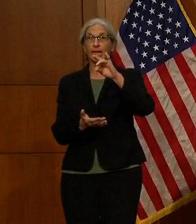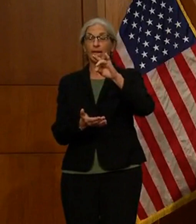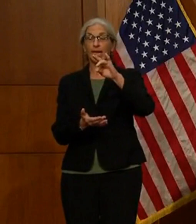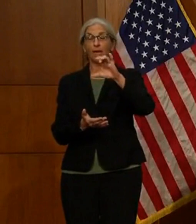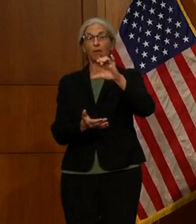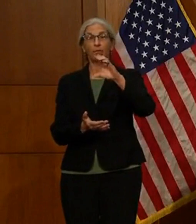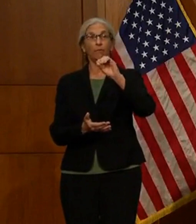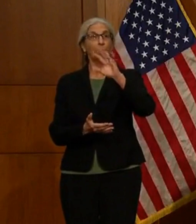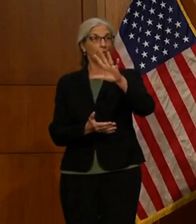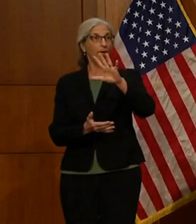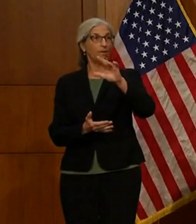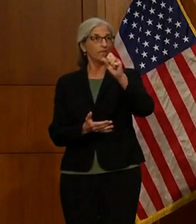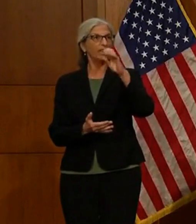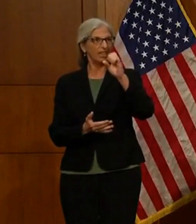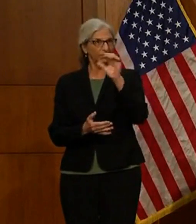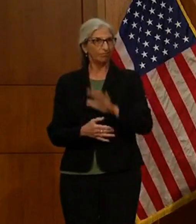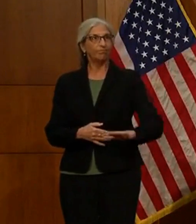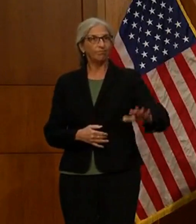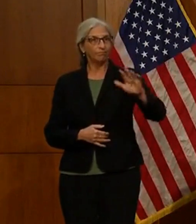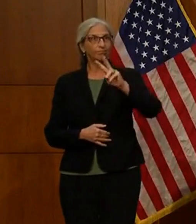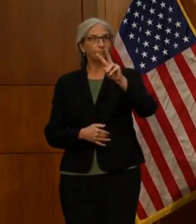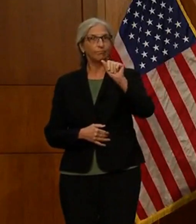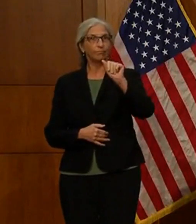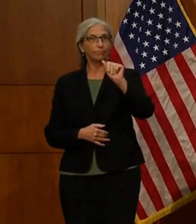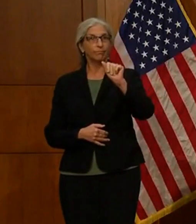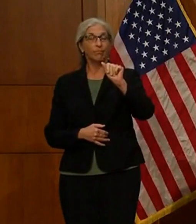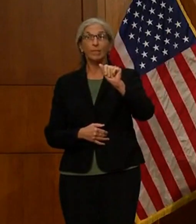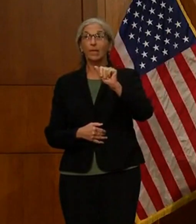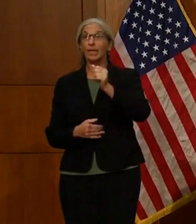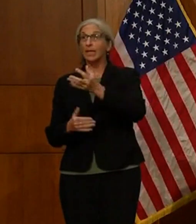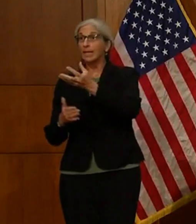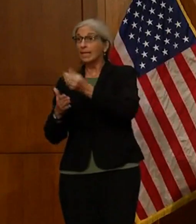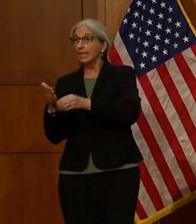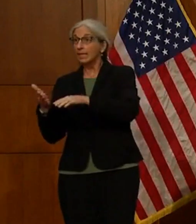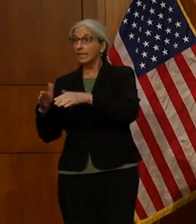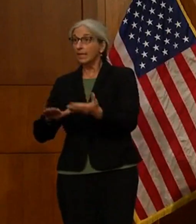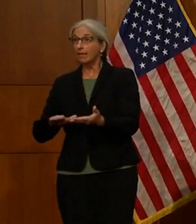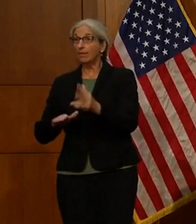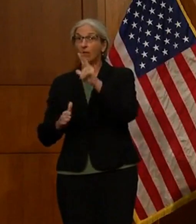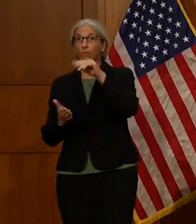160,805 cases across the Commonwealth, and deaths at